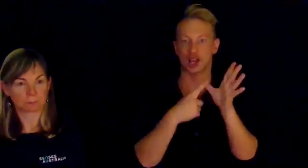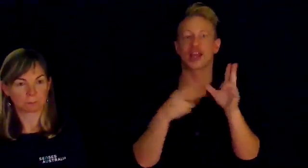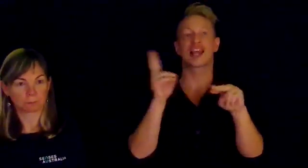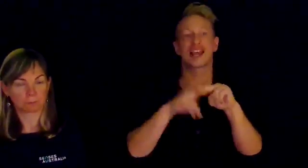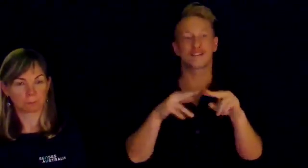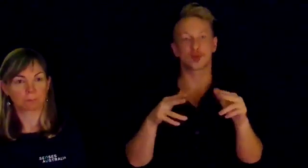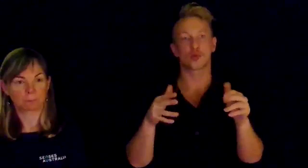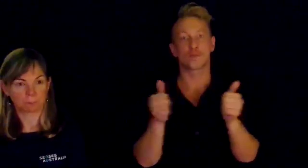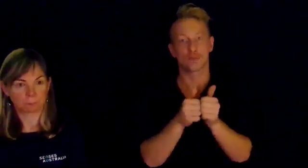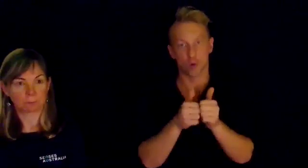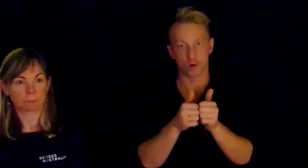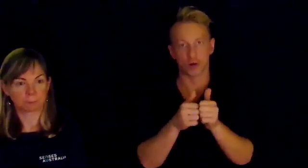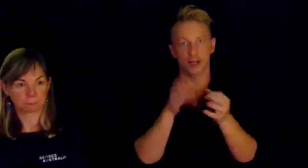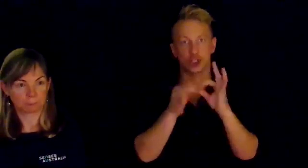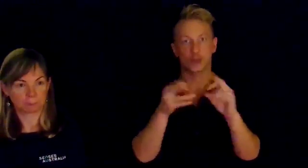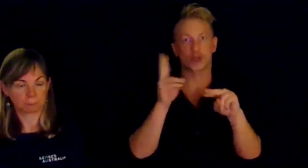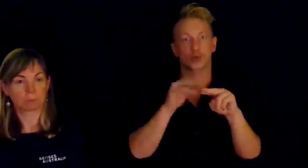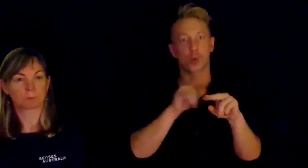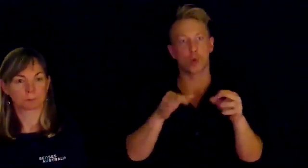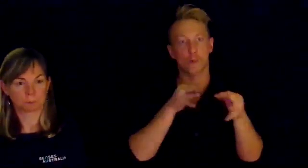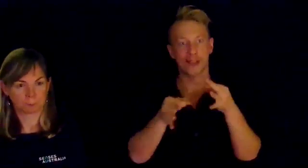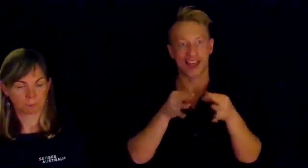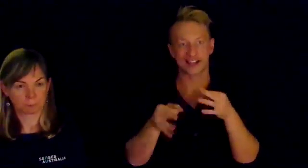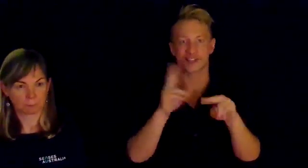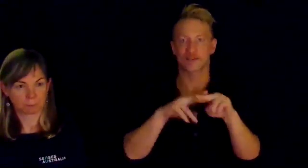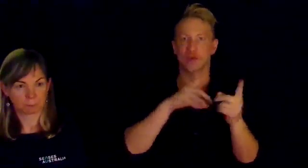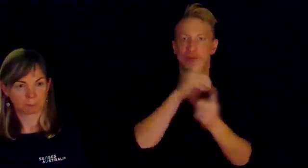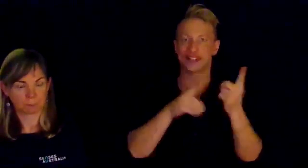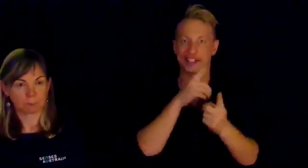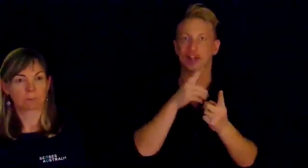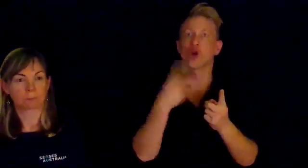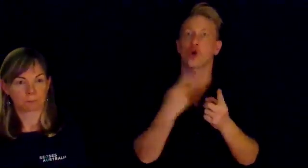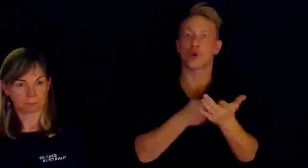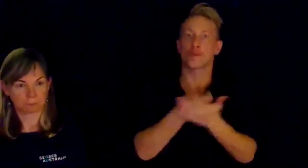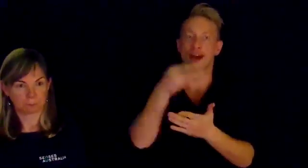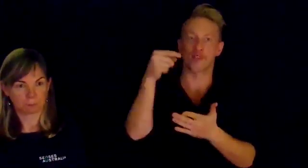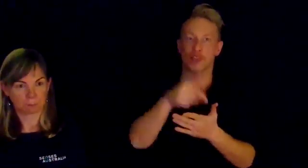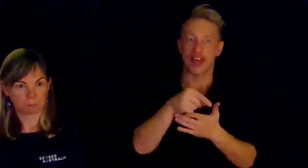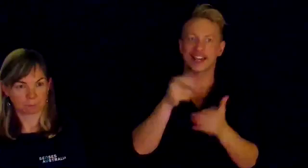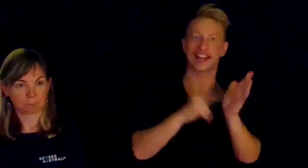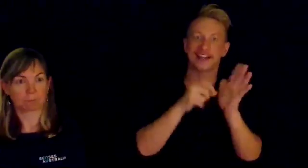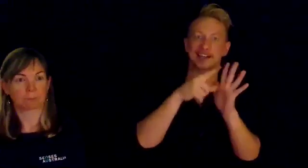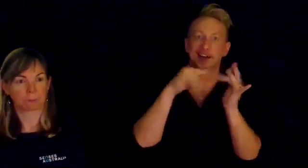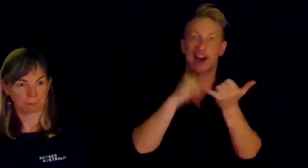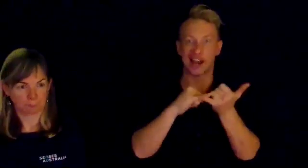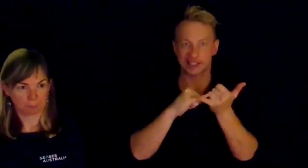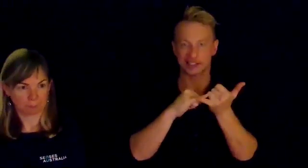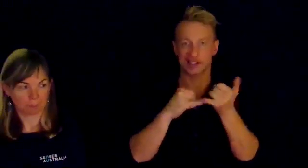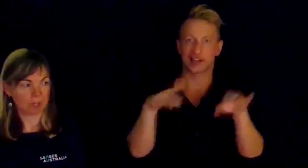planning meeting, who pays this? Does the NDIS pay, or does it come out of the funds in my